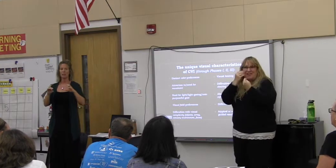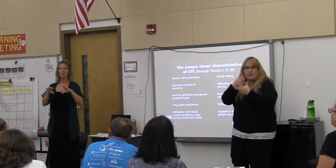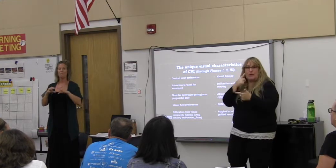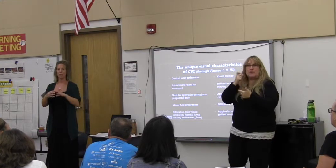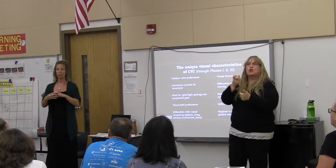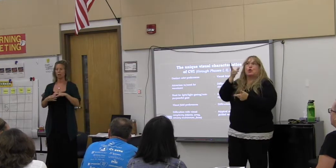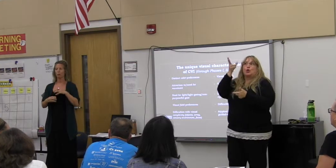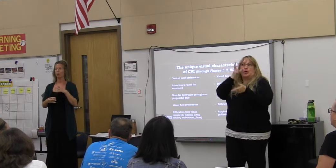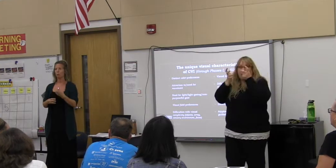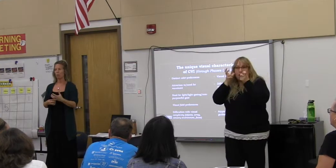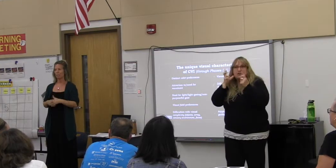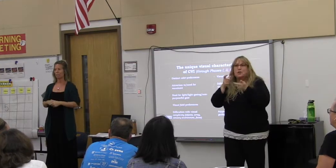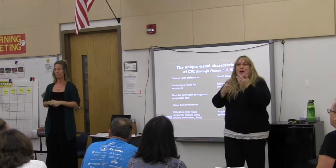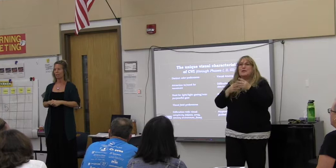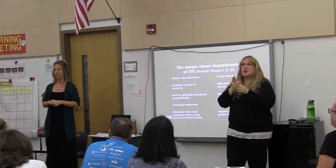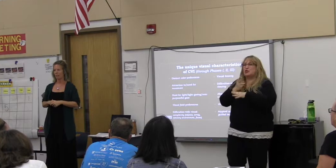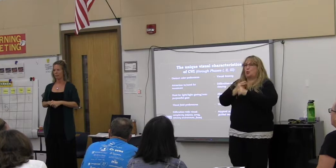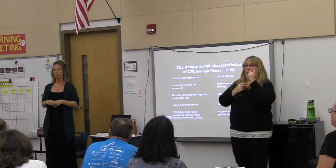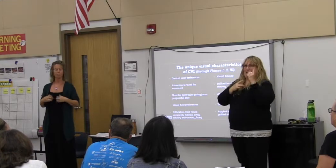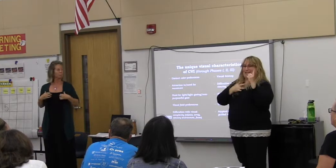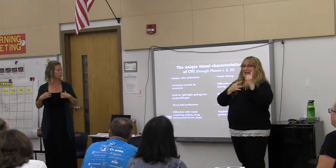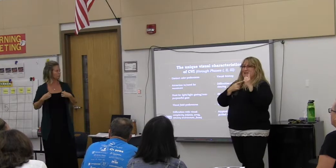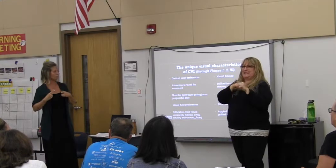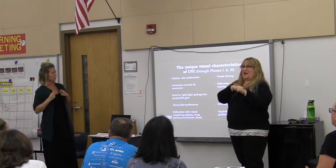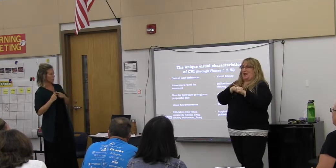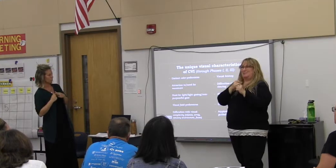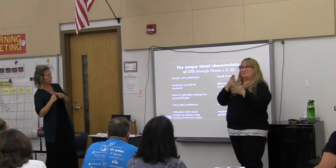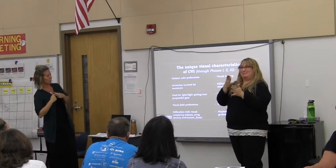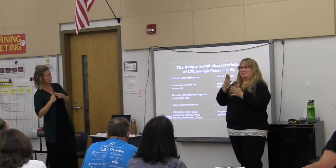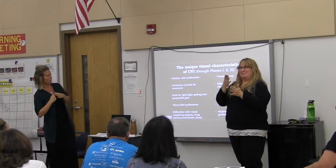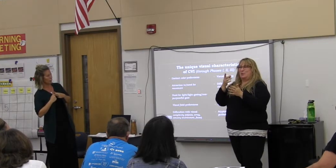just kind of factor out using one sense at a